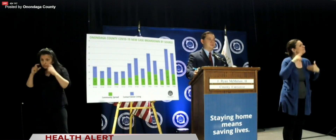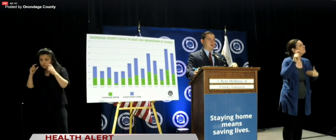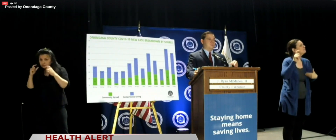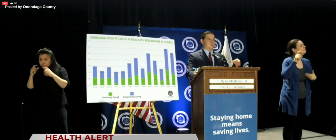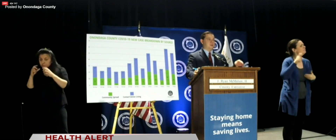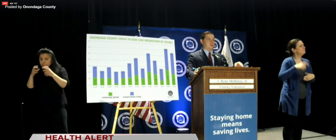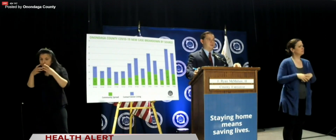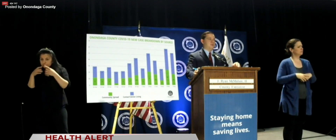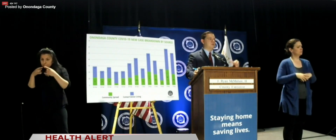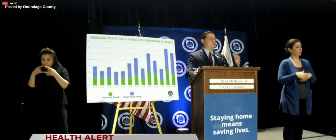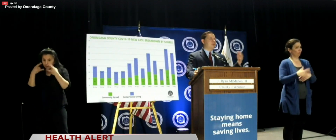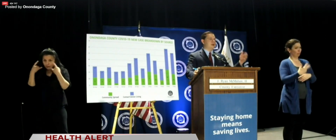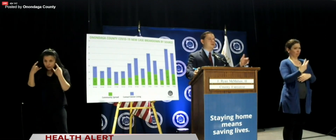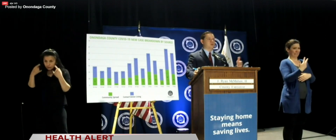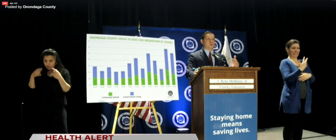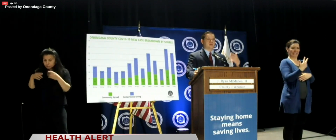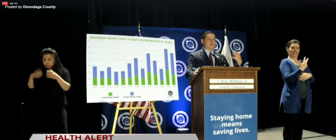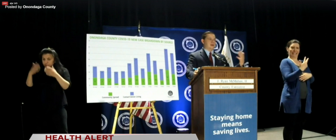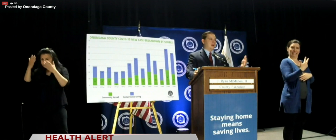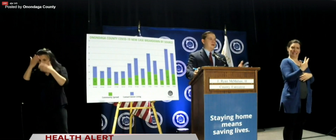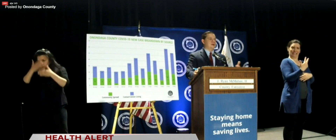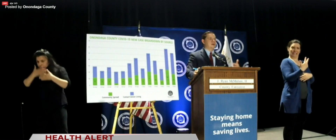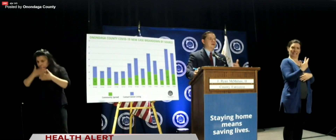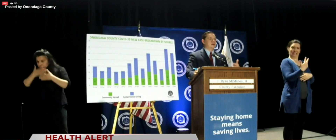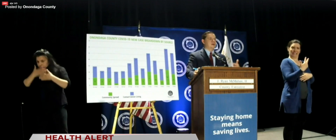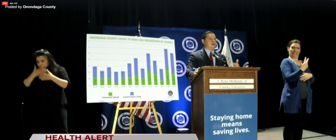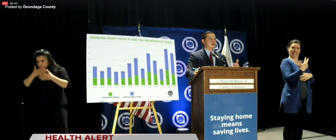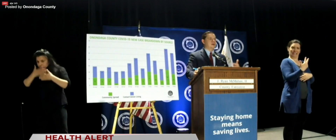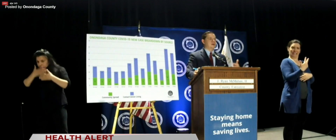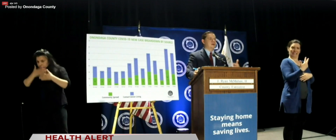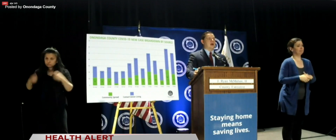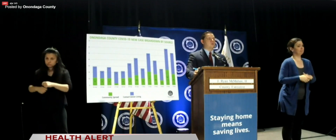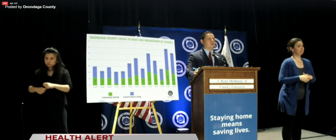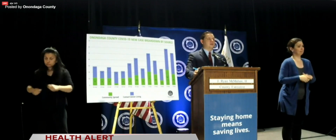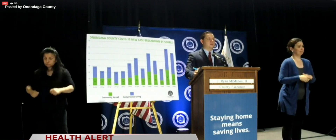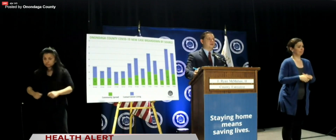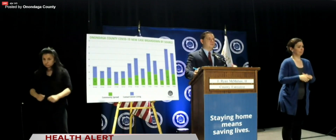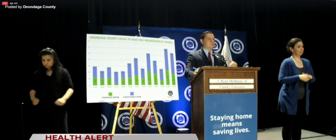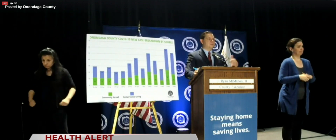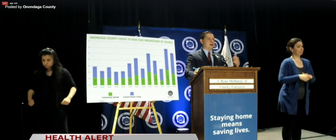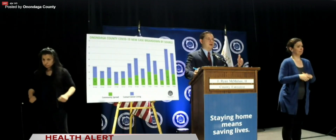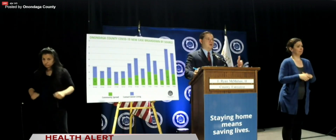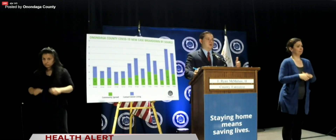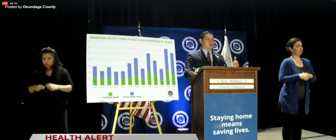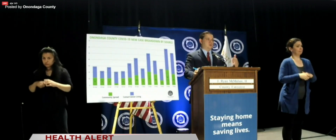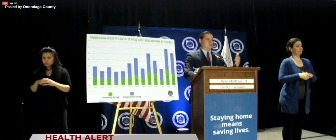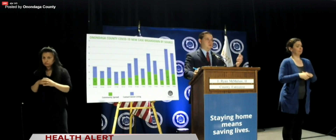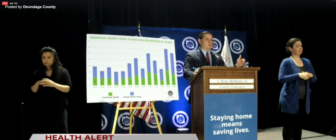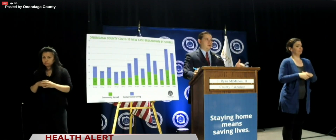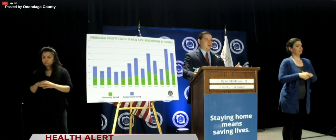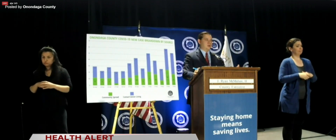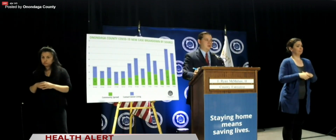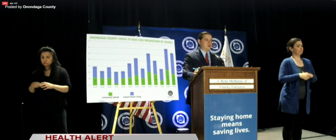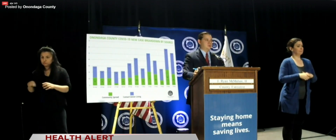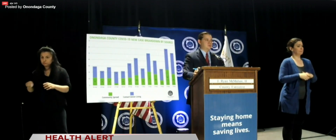gaps, helping them with that. We've been doing that, but now we need to be better. And